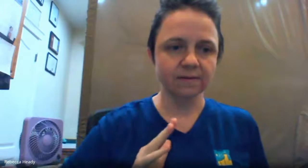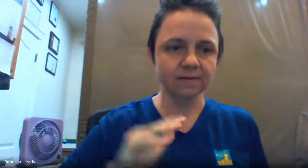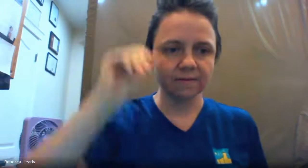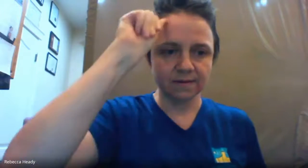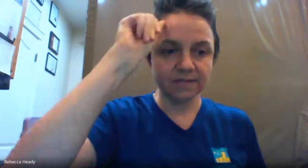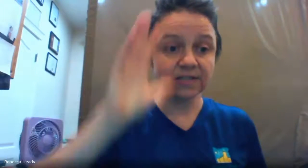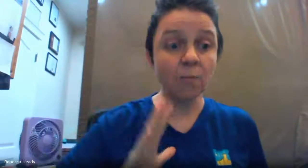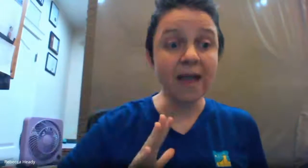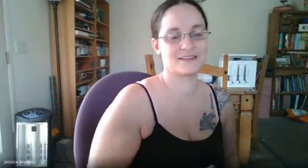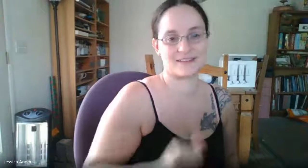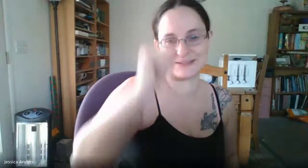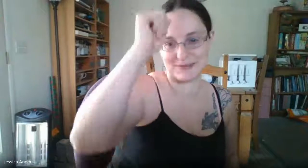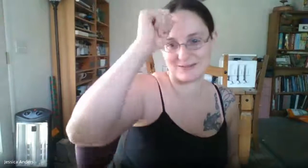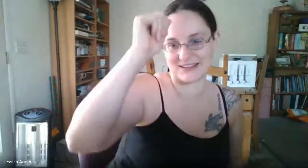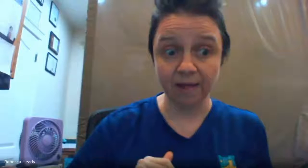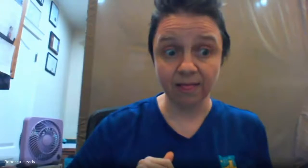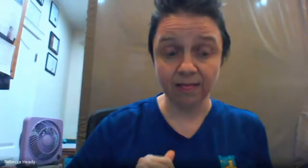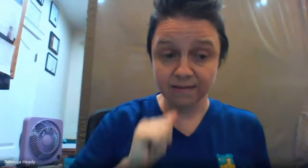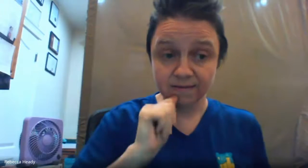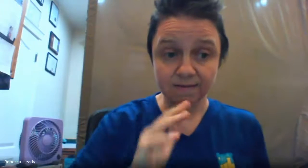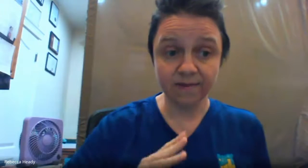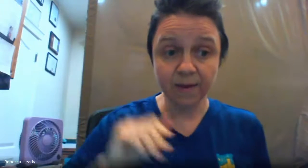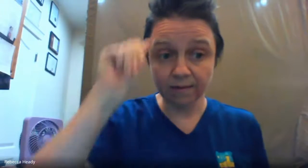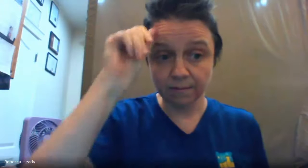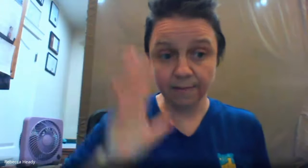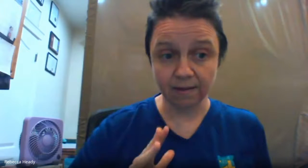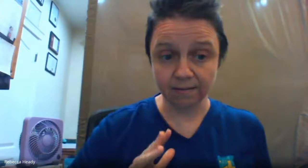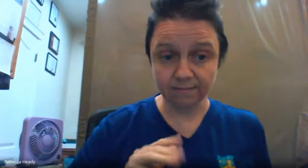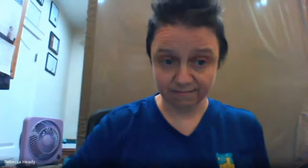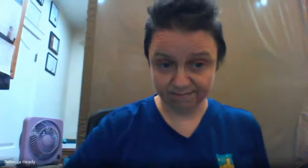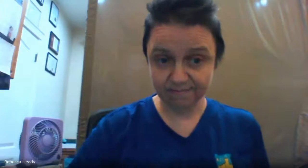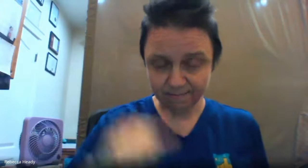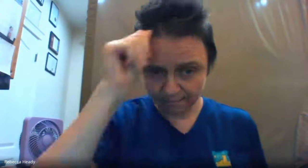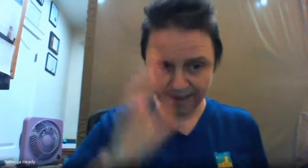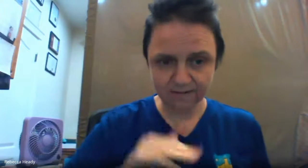So So, Yes. female, female, male, man, woman.